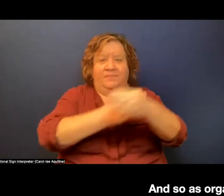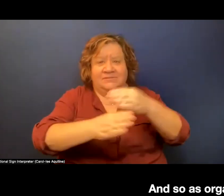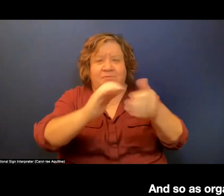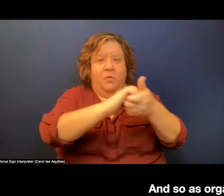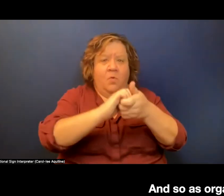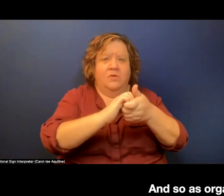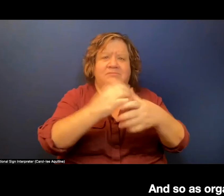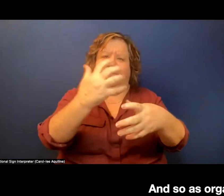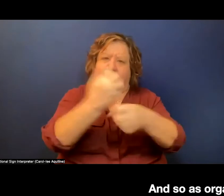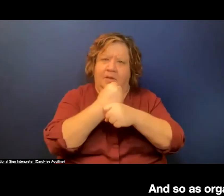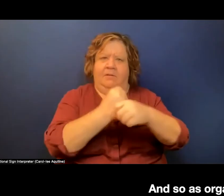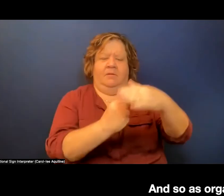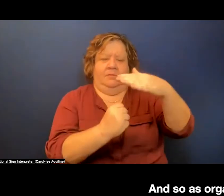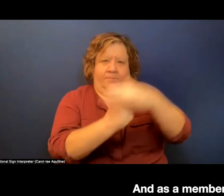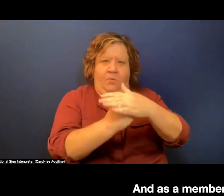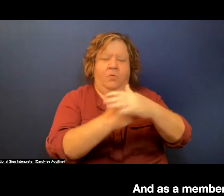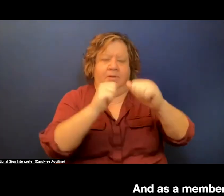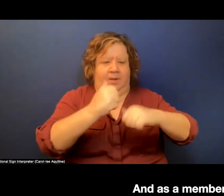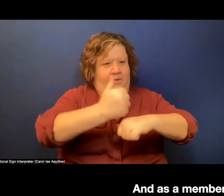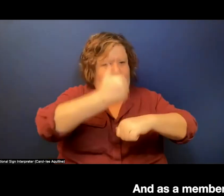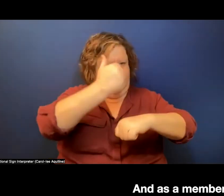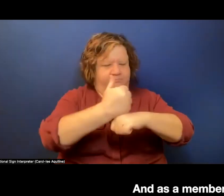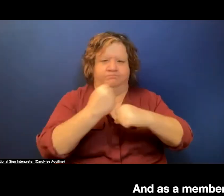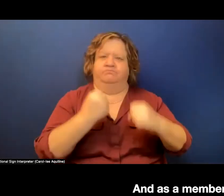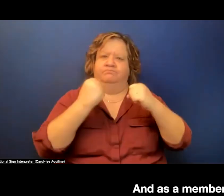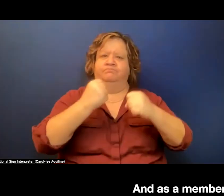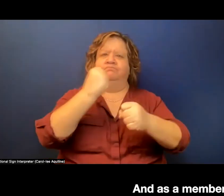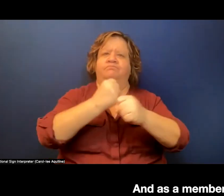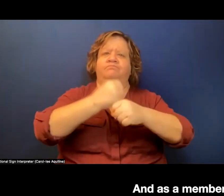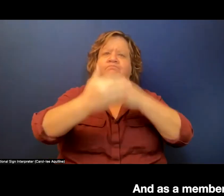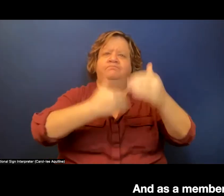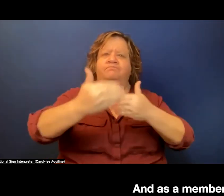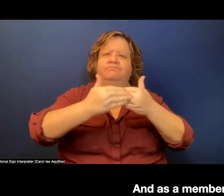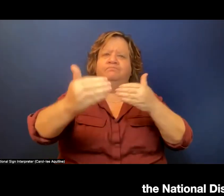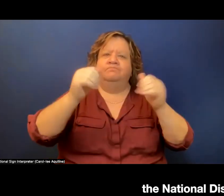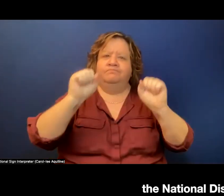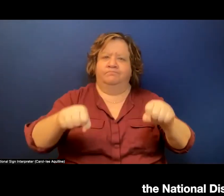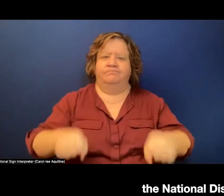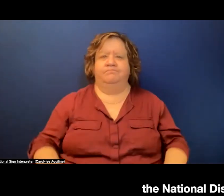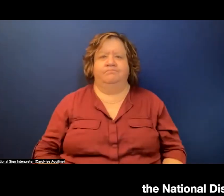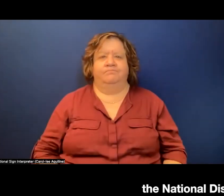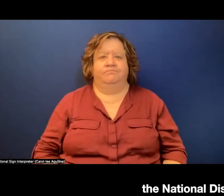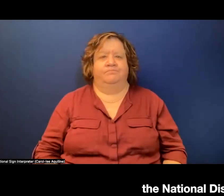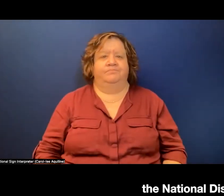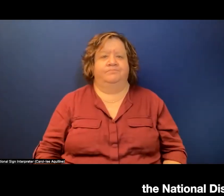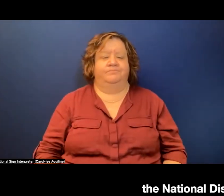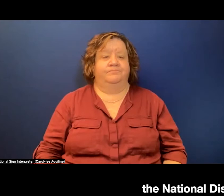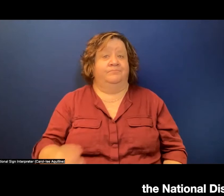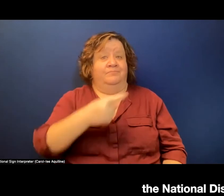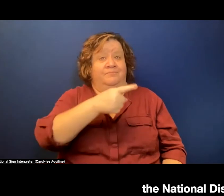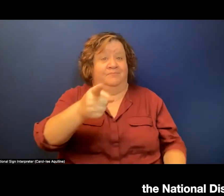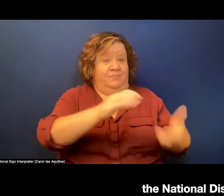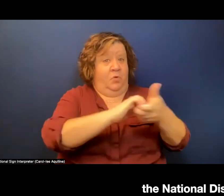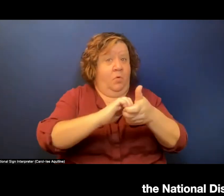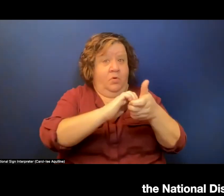as organizations of persons with disabilities, and as a member of African Disability Forum representing International